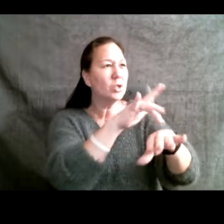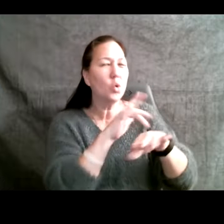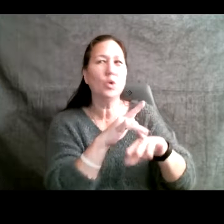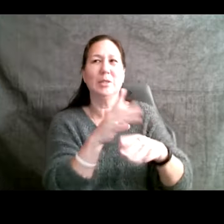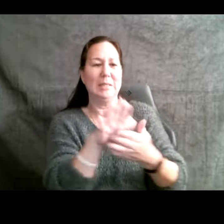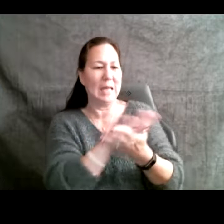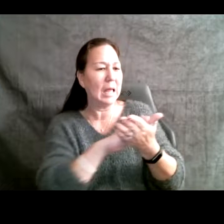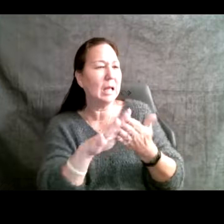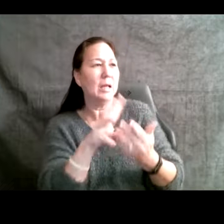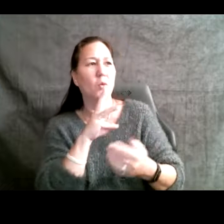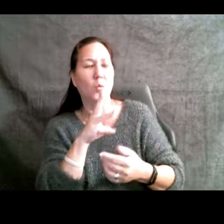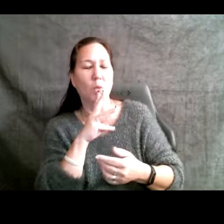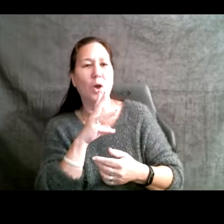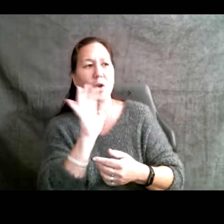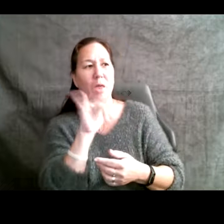with that.